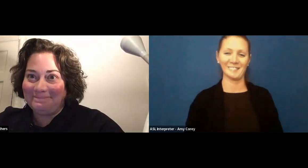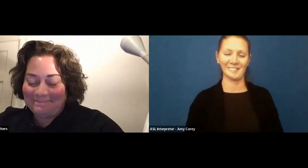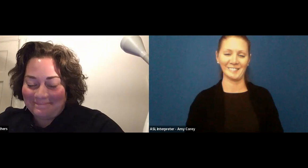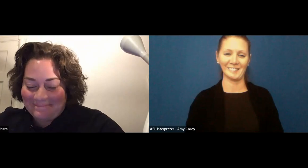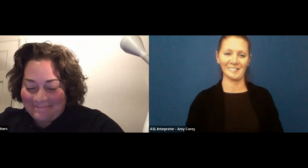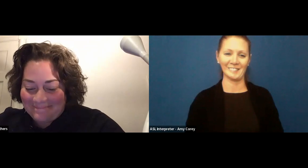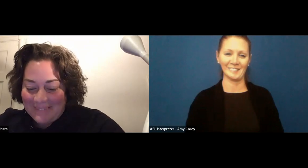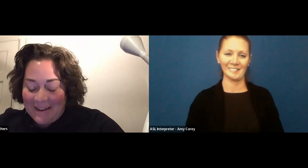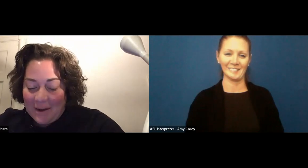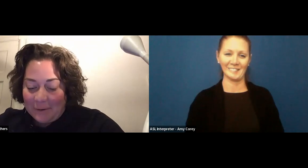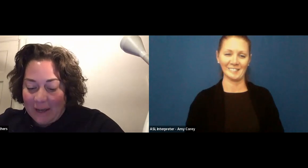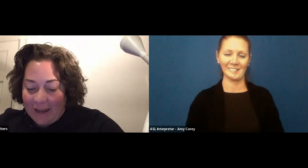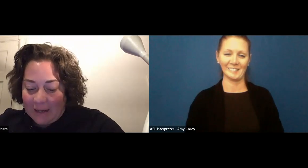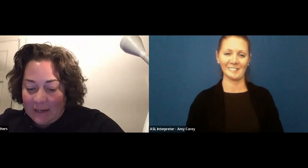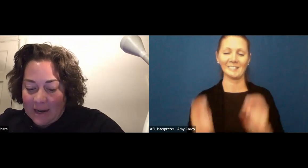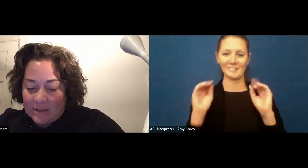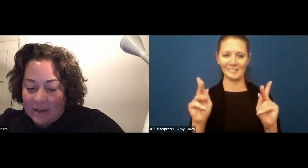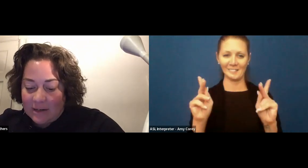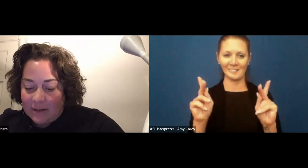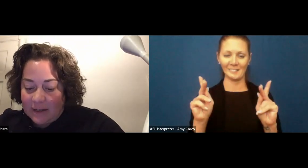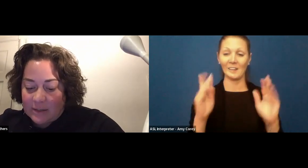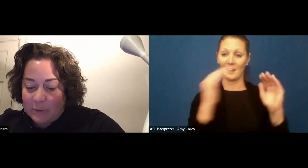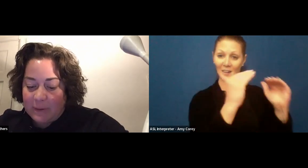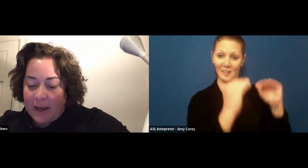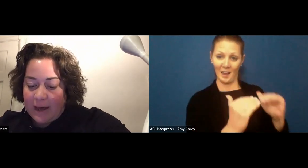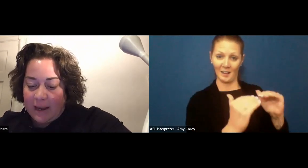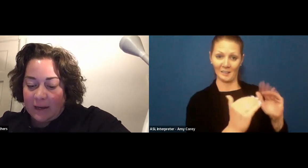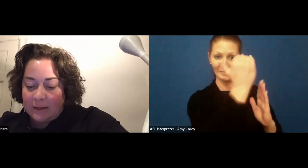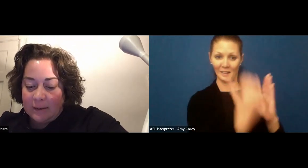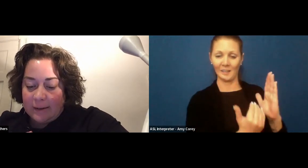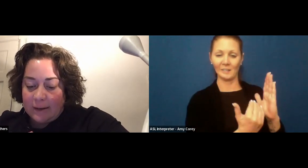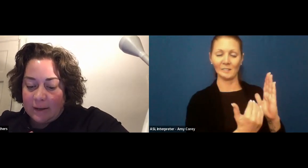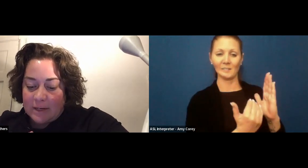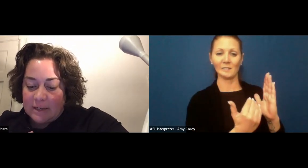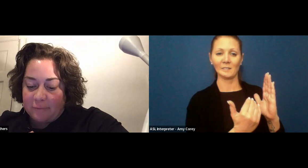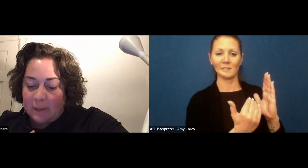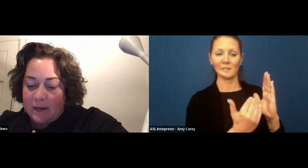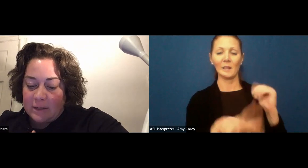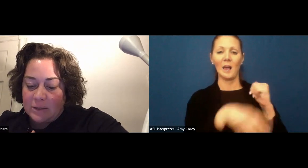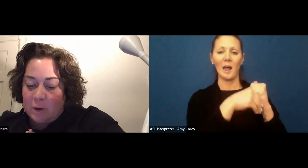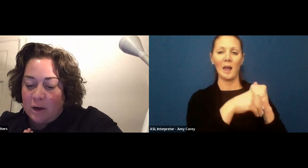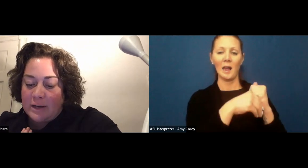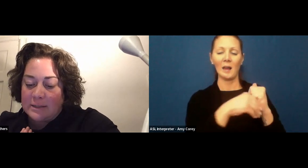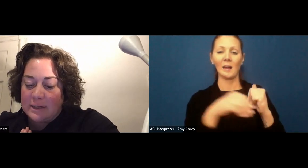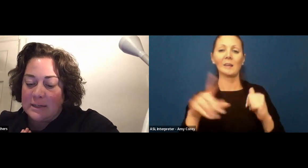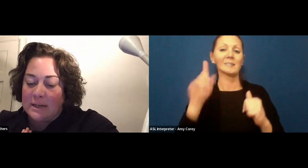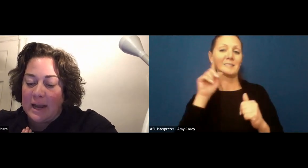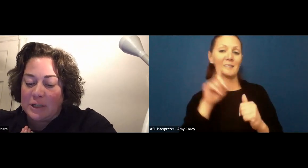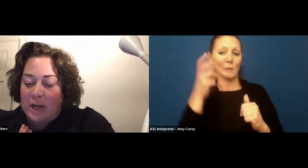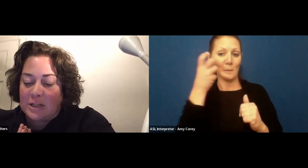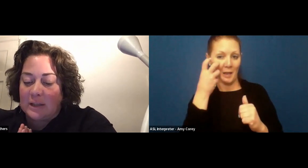Okay, next on our list would be adding the deaf-blind to